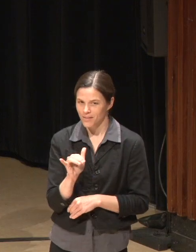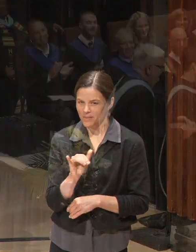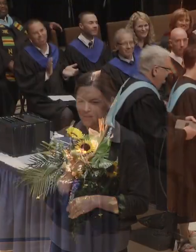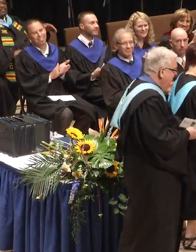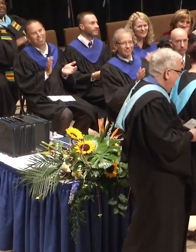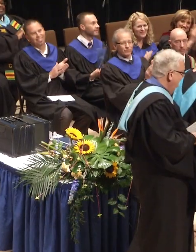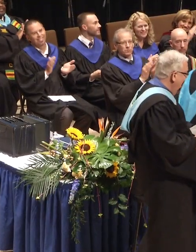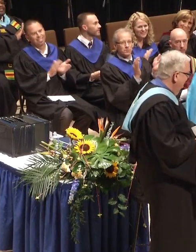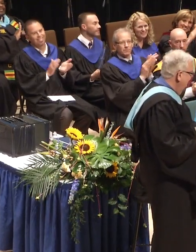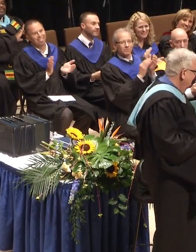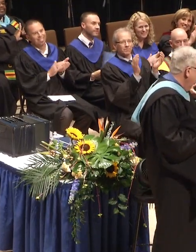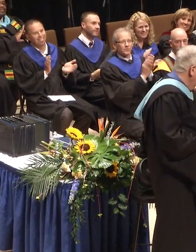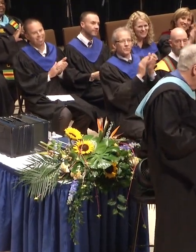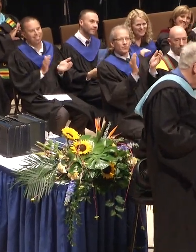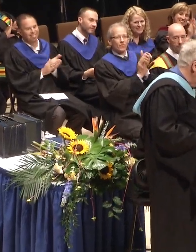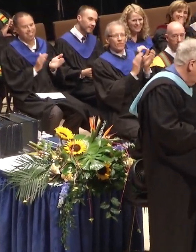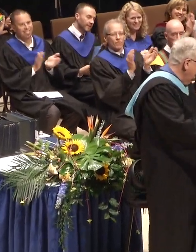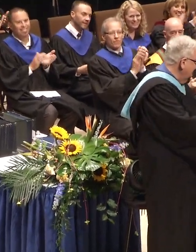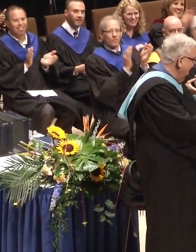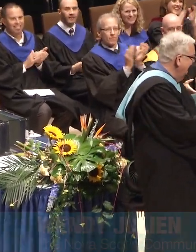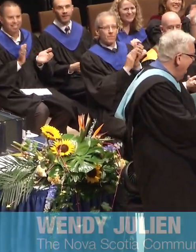the Office of Administration.